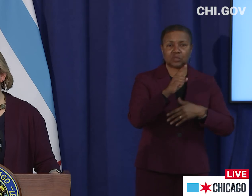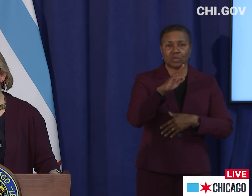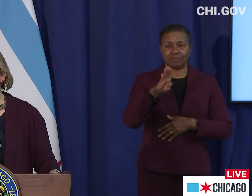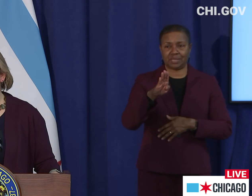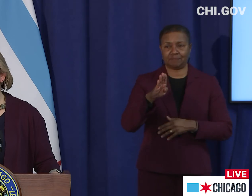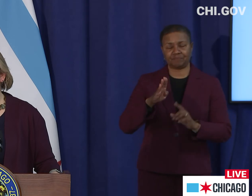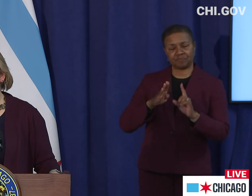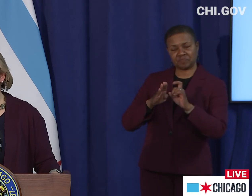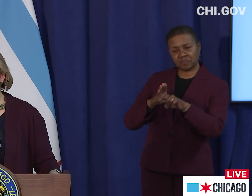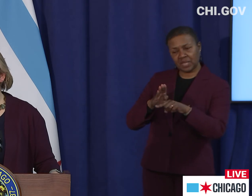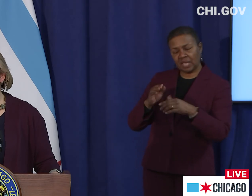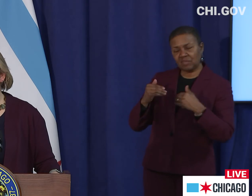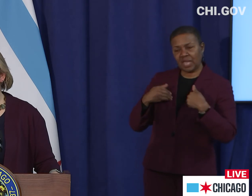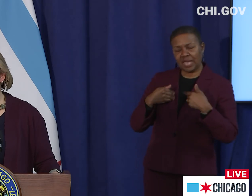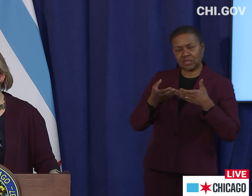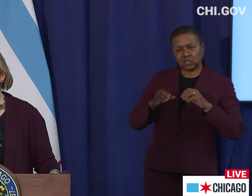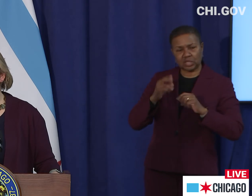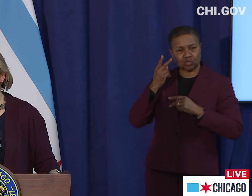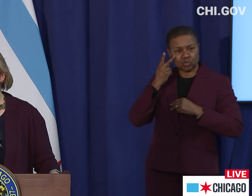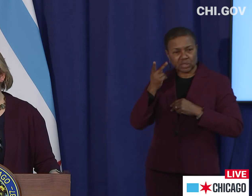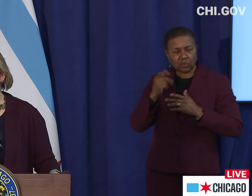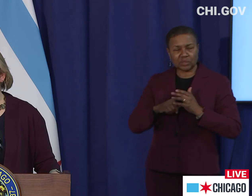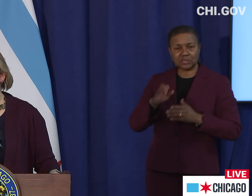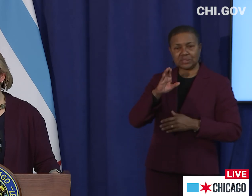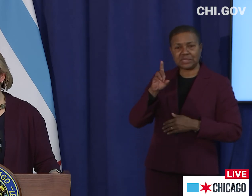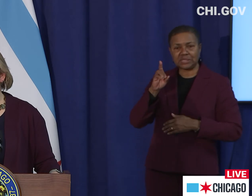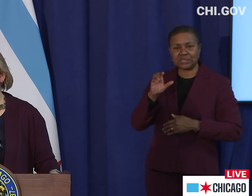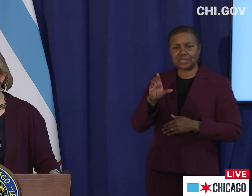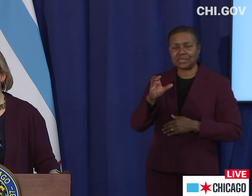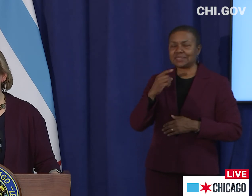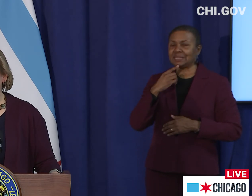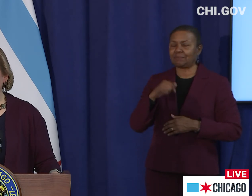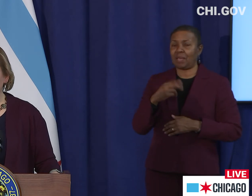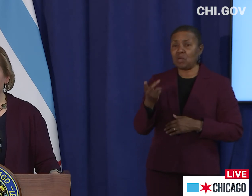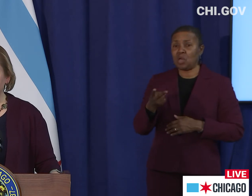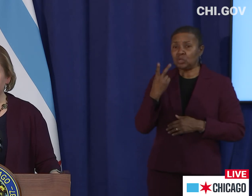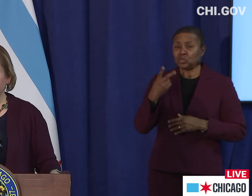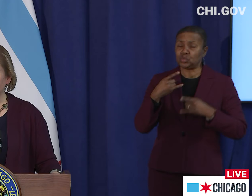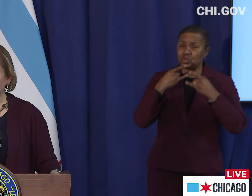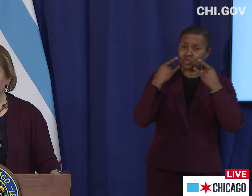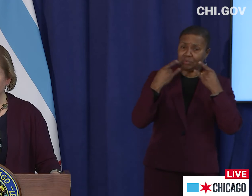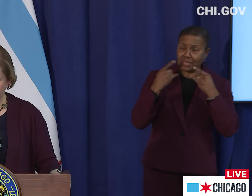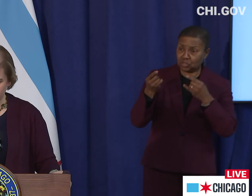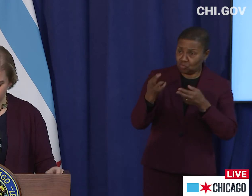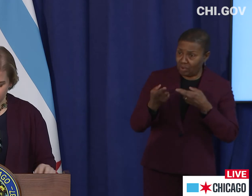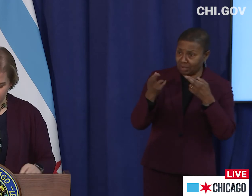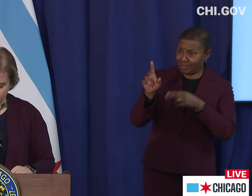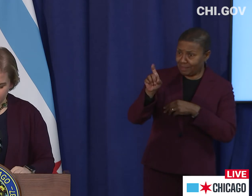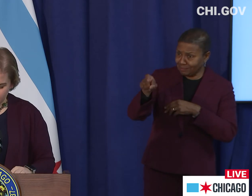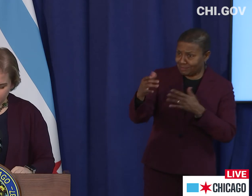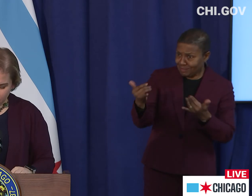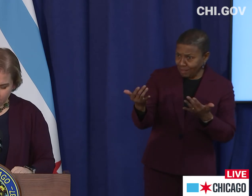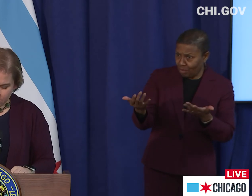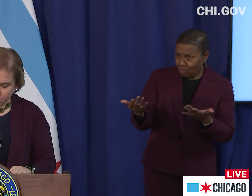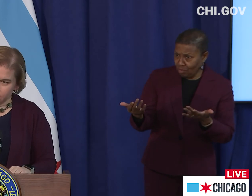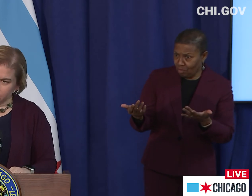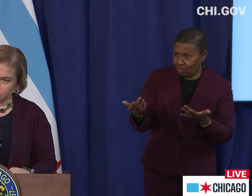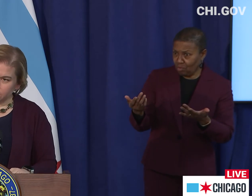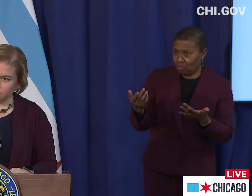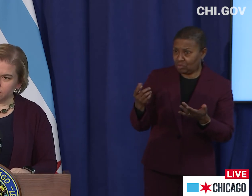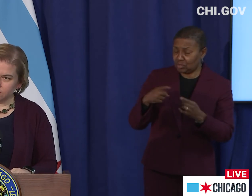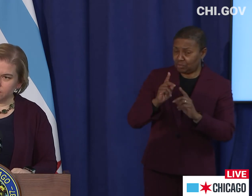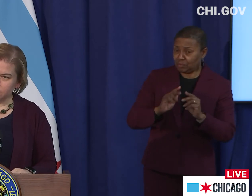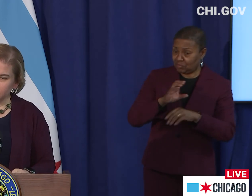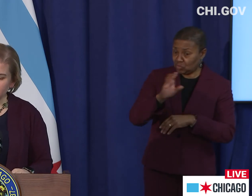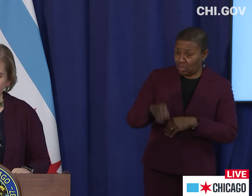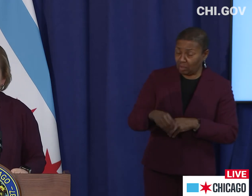And have you had a chance to look at what the CDC said about the 2 masks? Is that something that you would recommend at this point to the